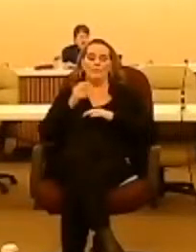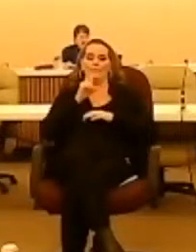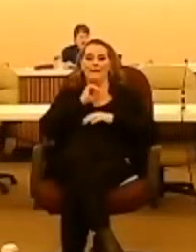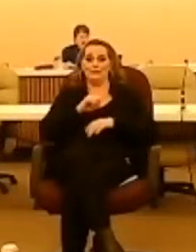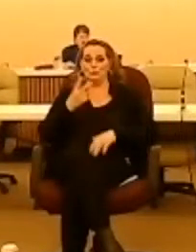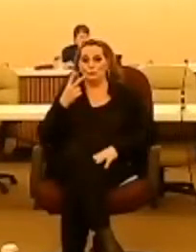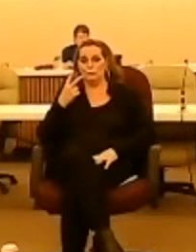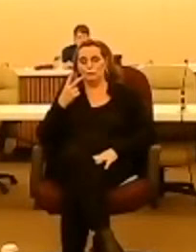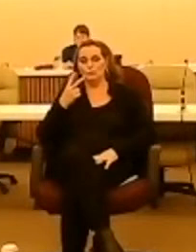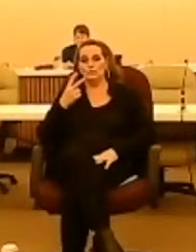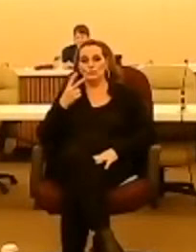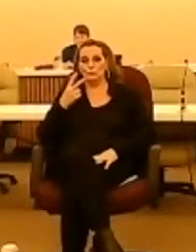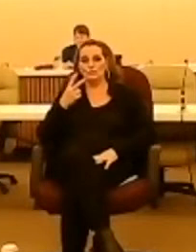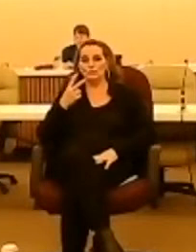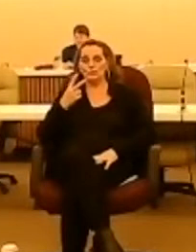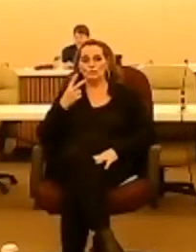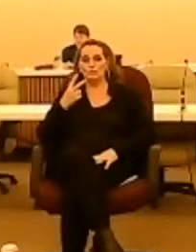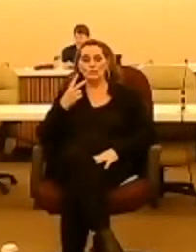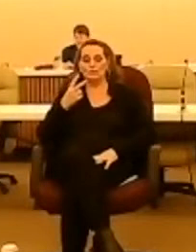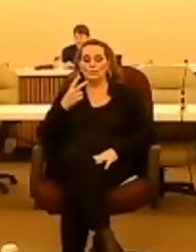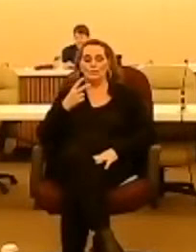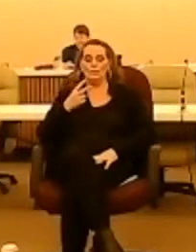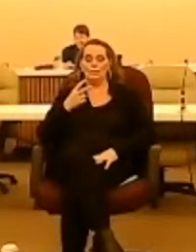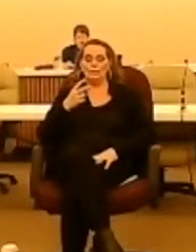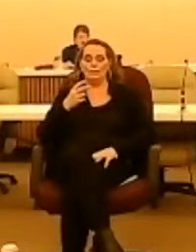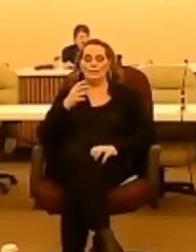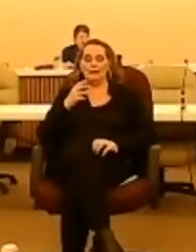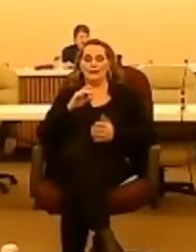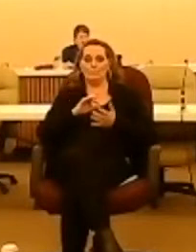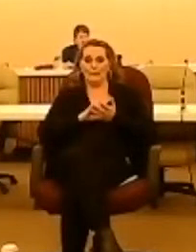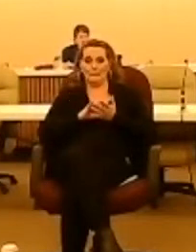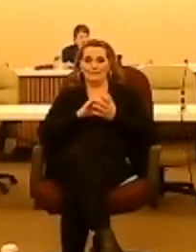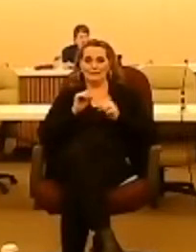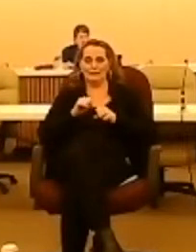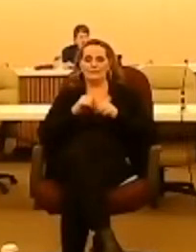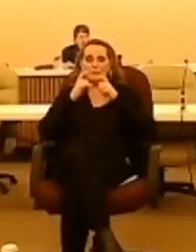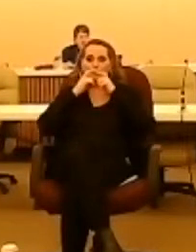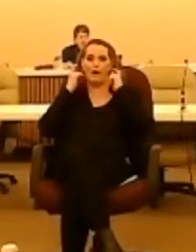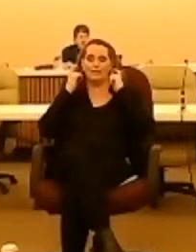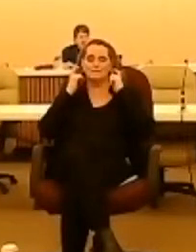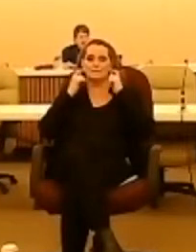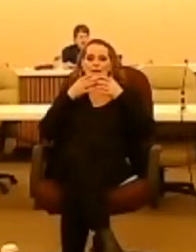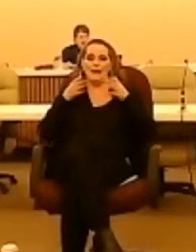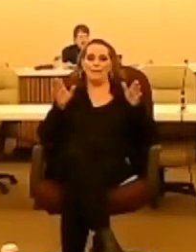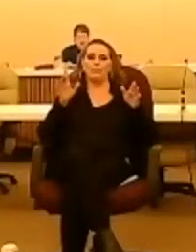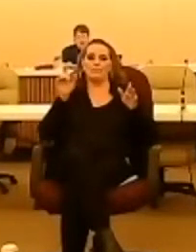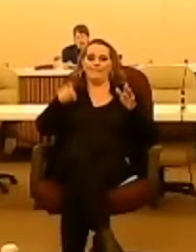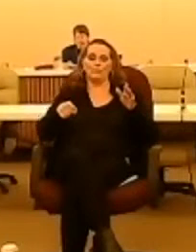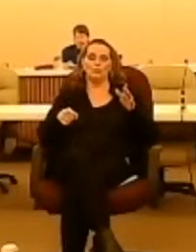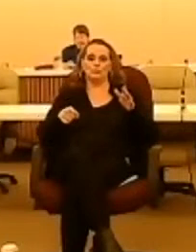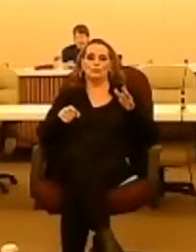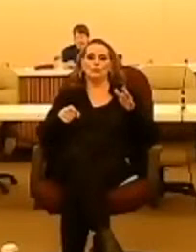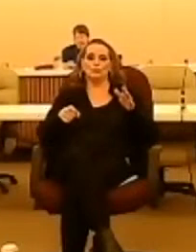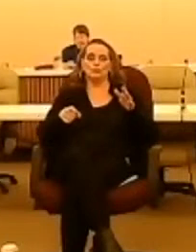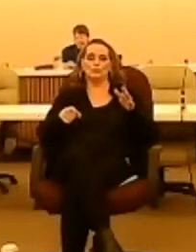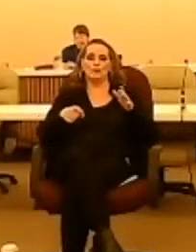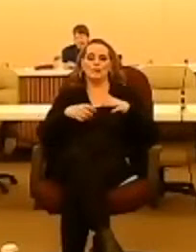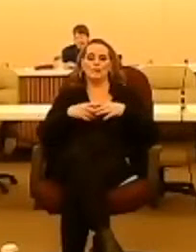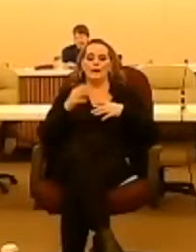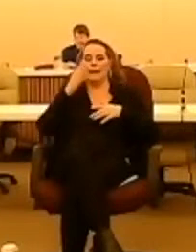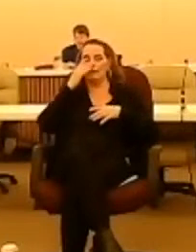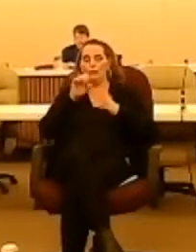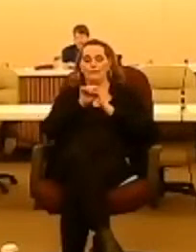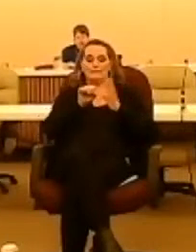age and medically able to do so must wear a mask in a public space. I know that the